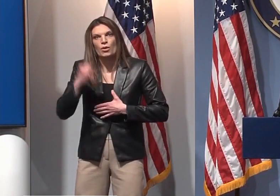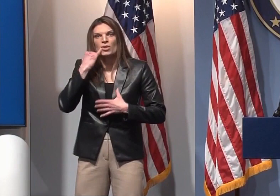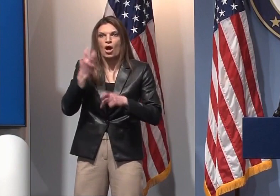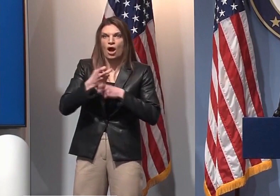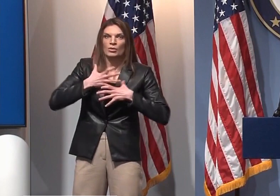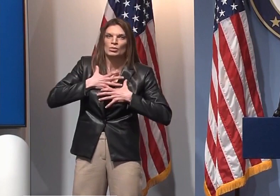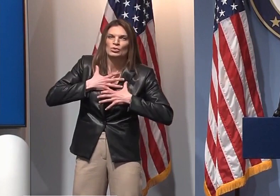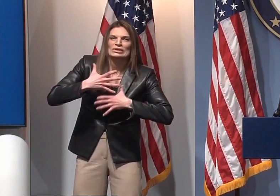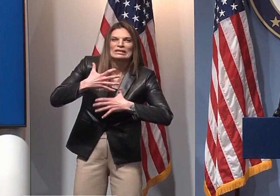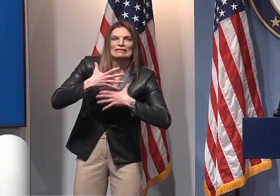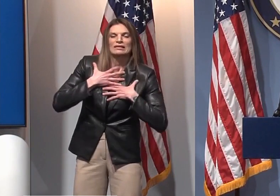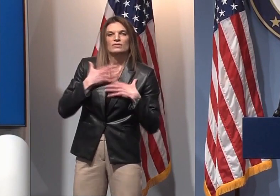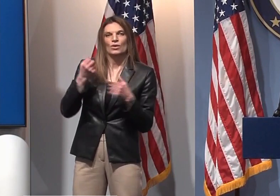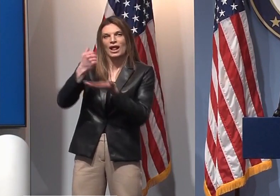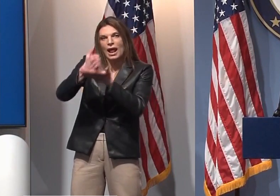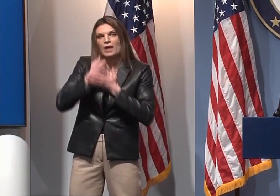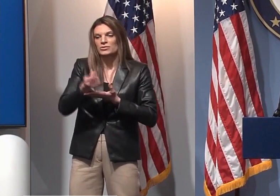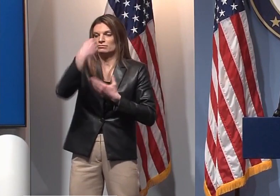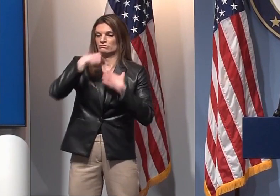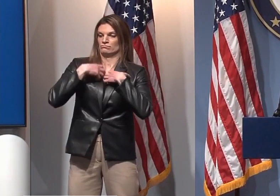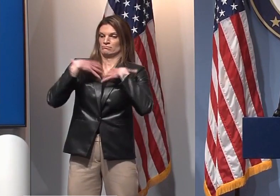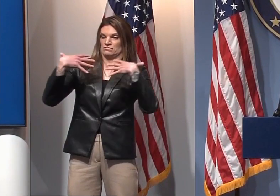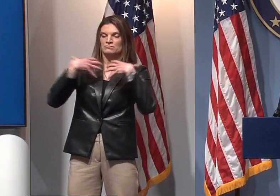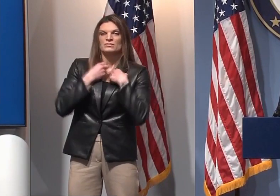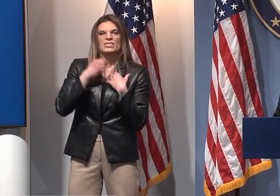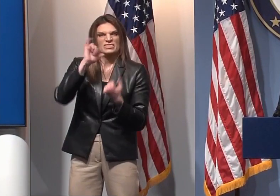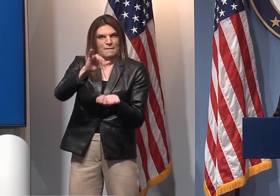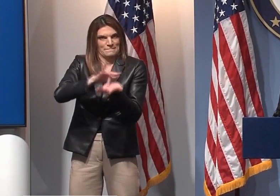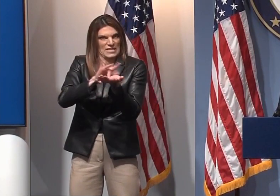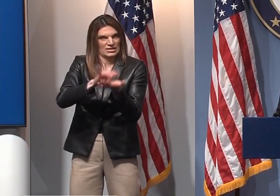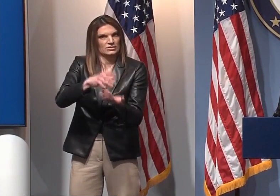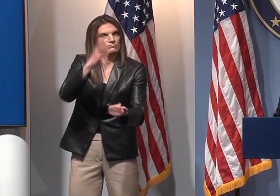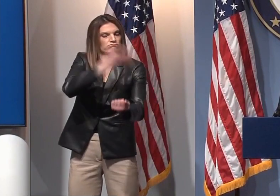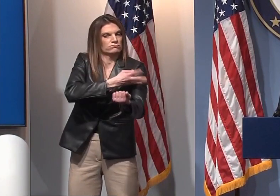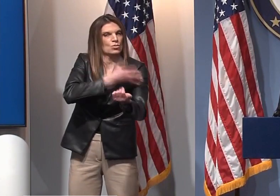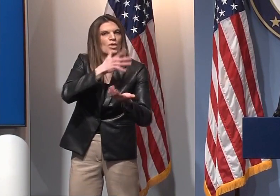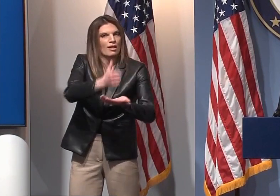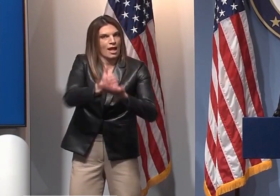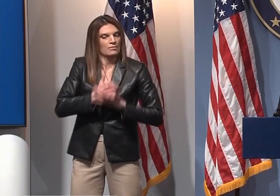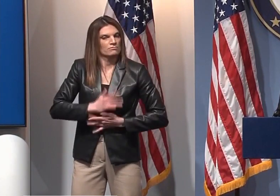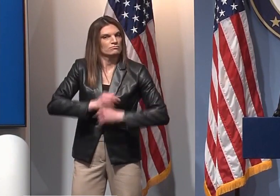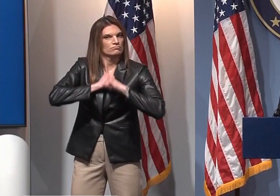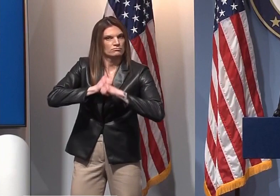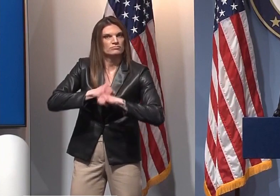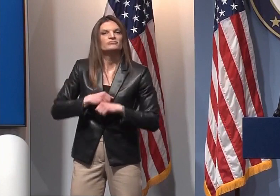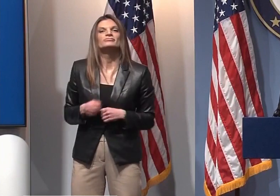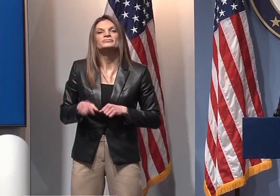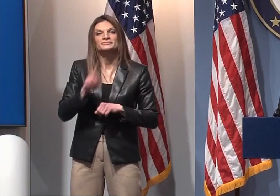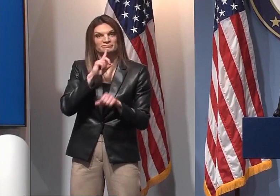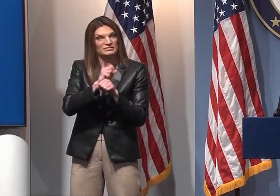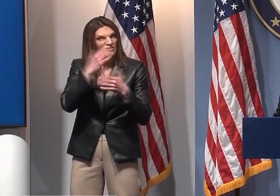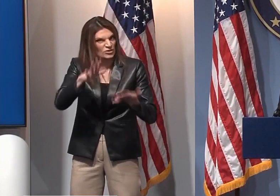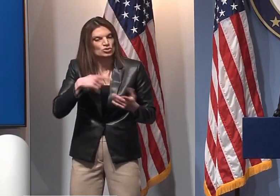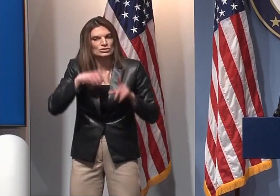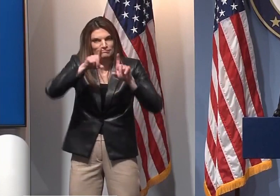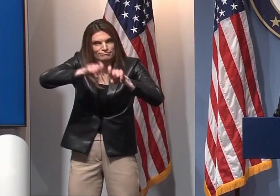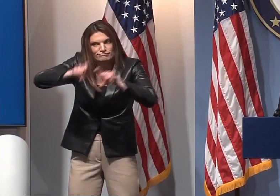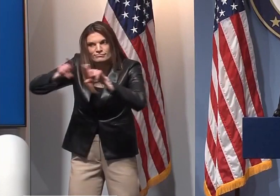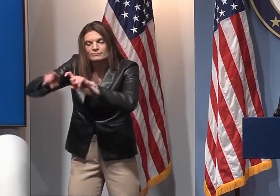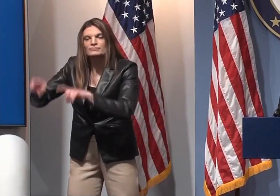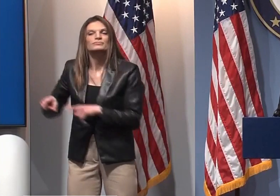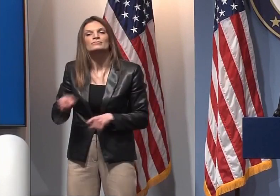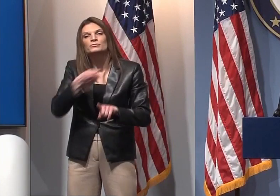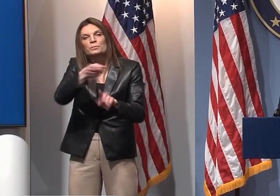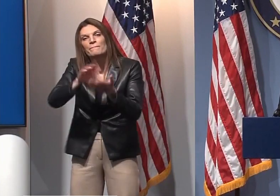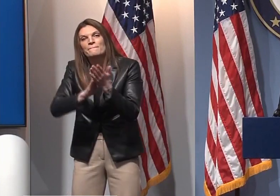needing more intensive breathing support, such as a ventilator. In a clinical trial, remdesivir was shown to reduce recovery time